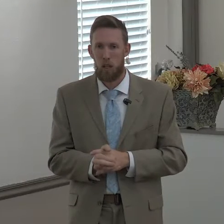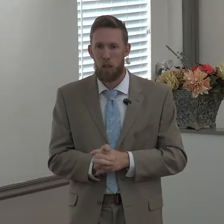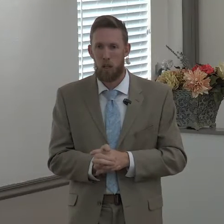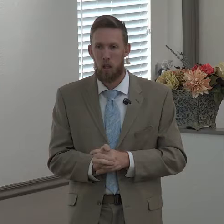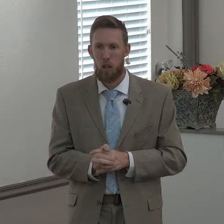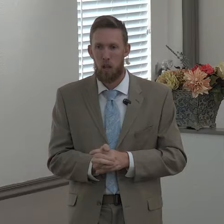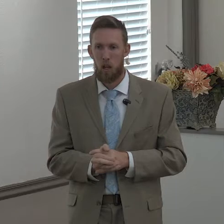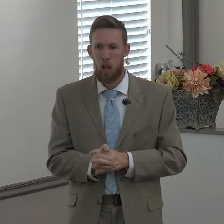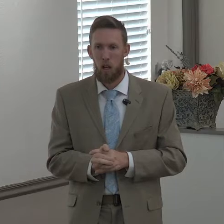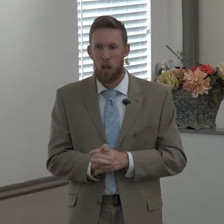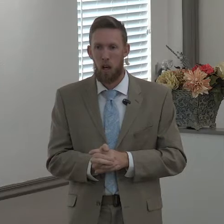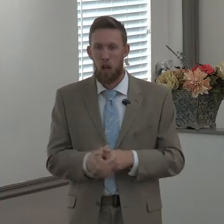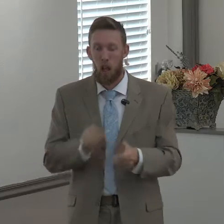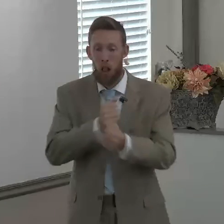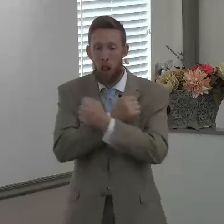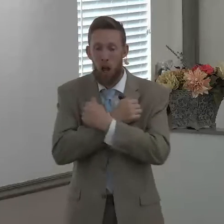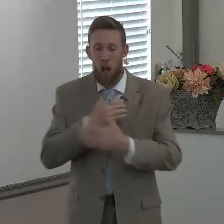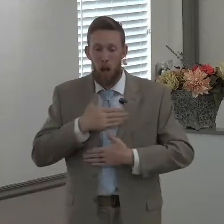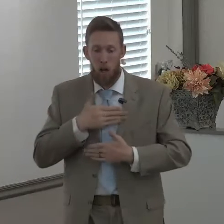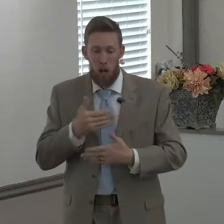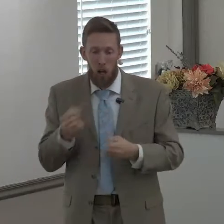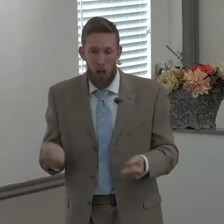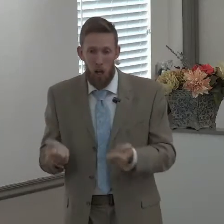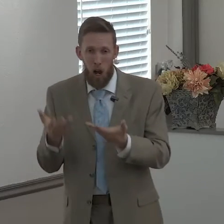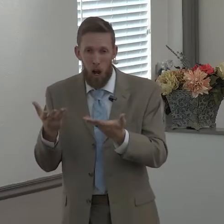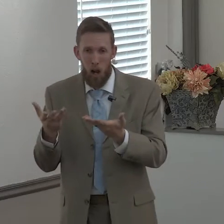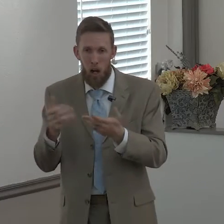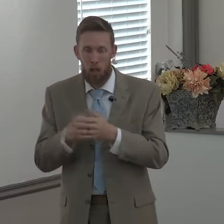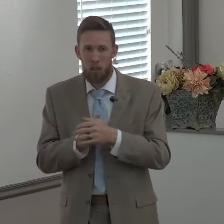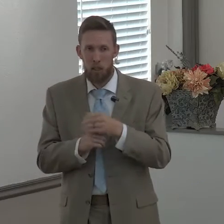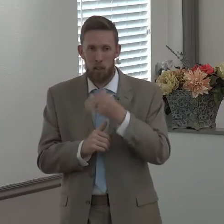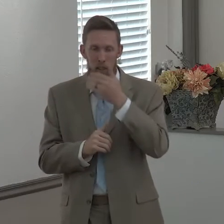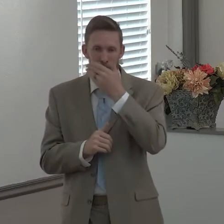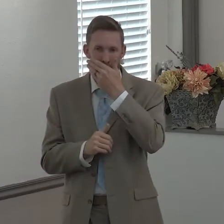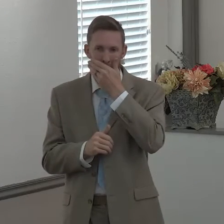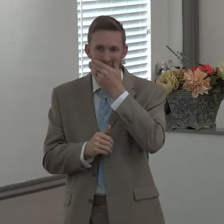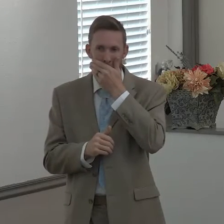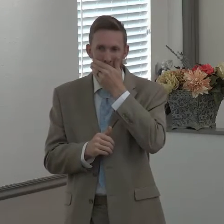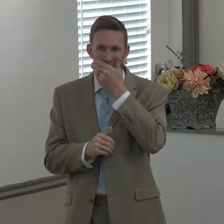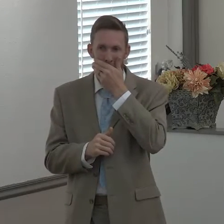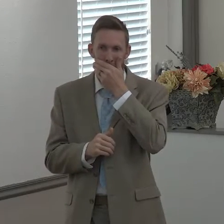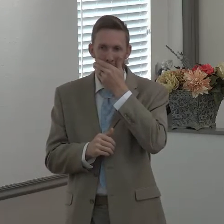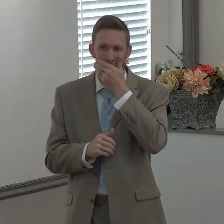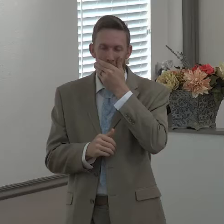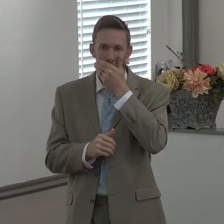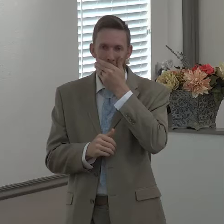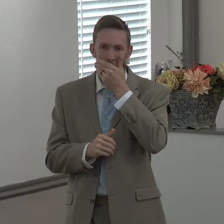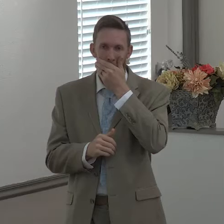is patient and kind. Verse 4, it says, charity suffereth long and is kind.